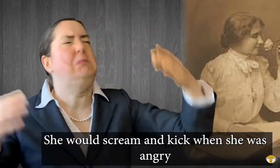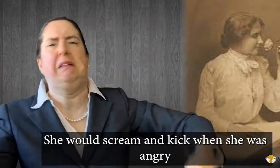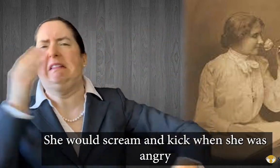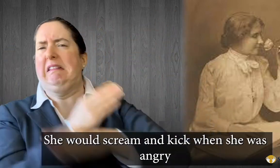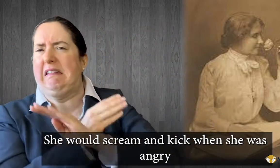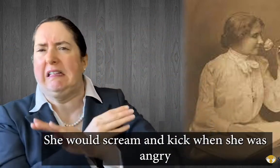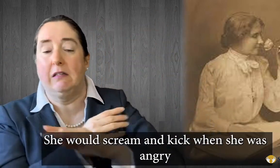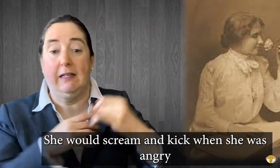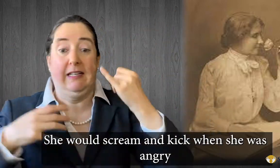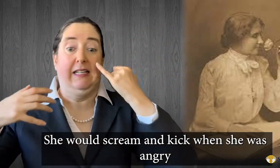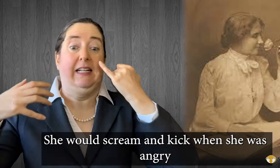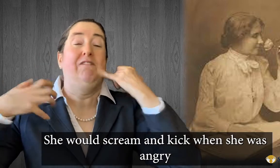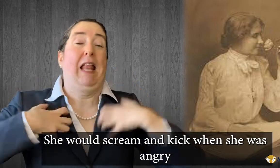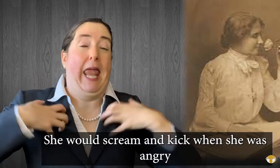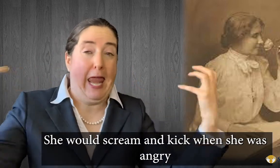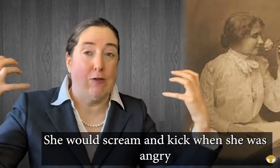She would scream and kick when she was angry.